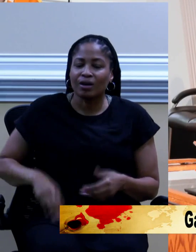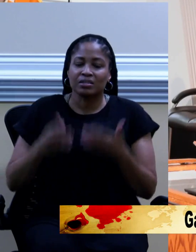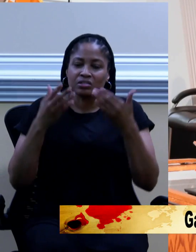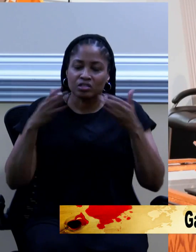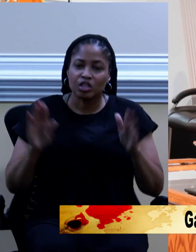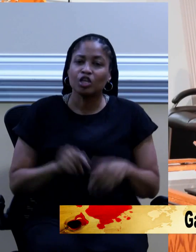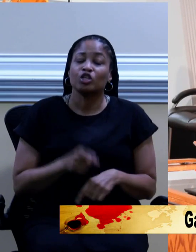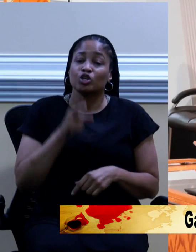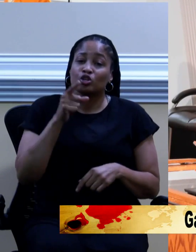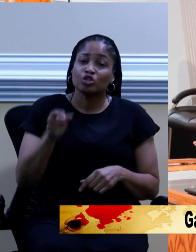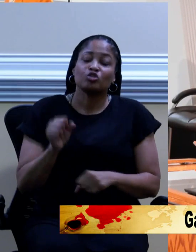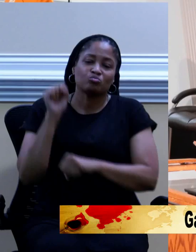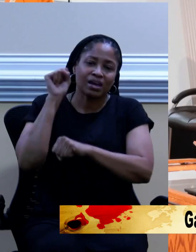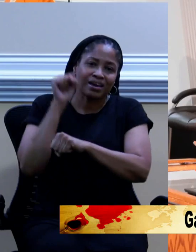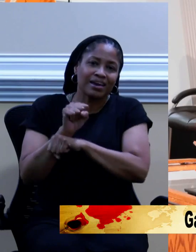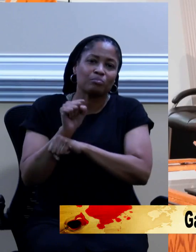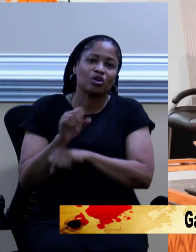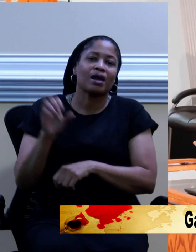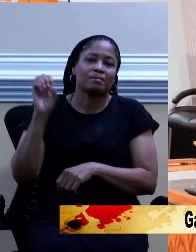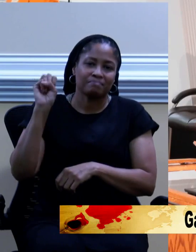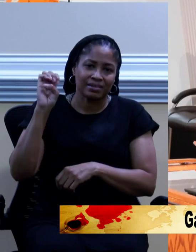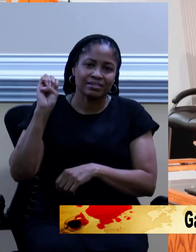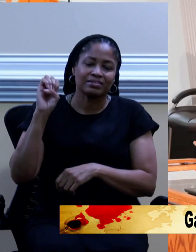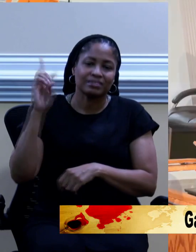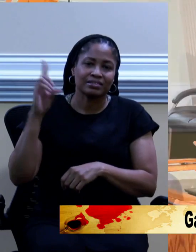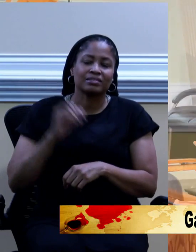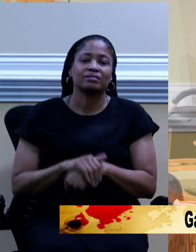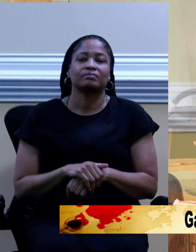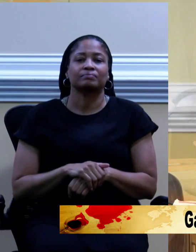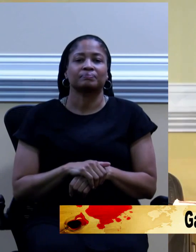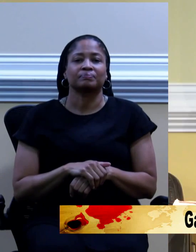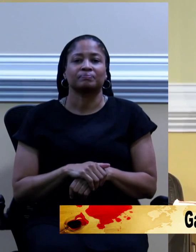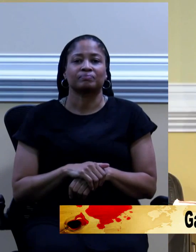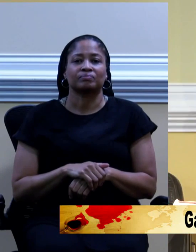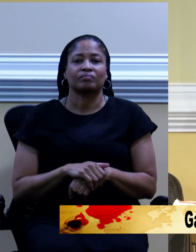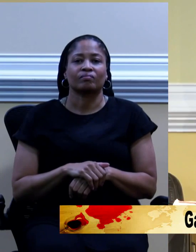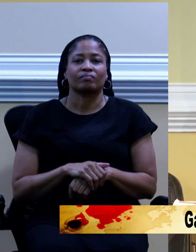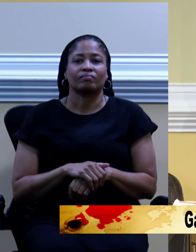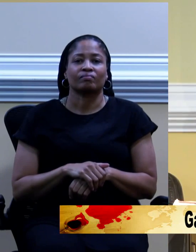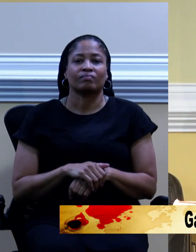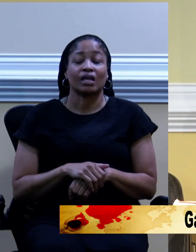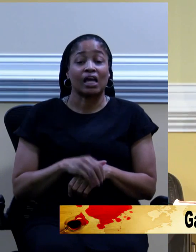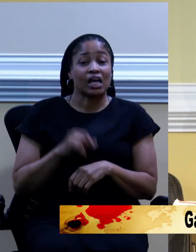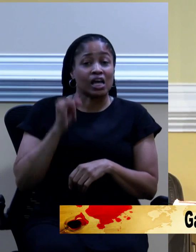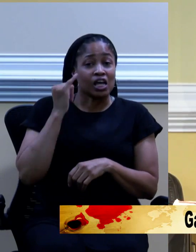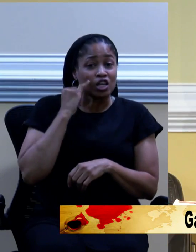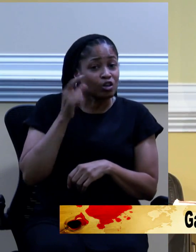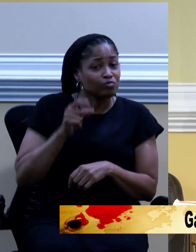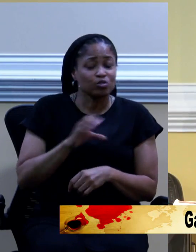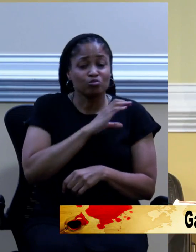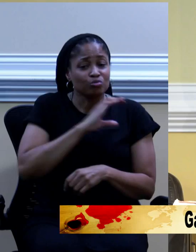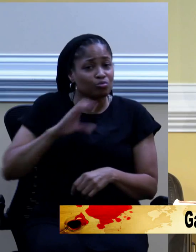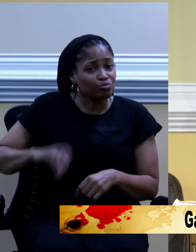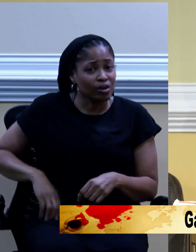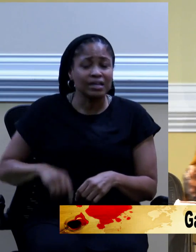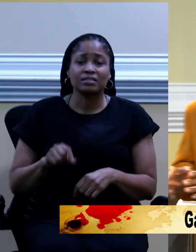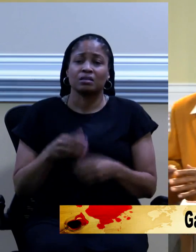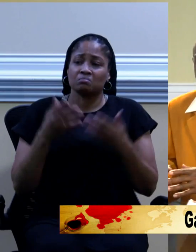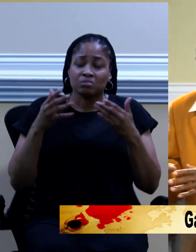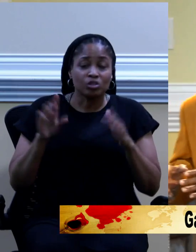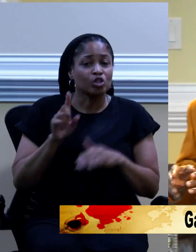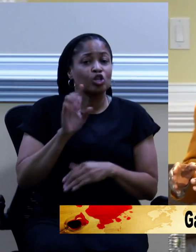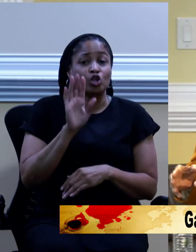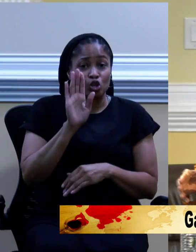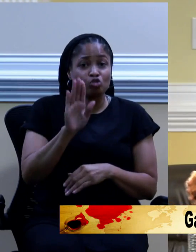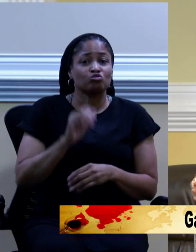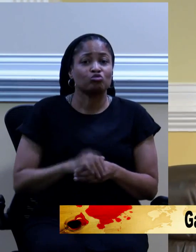and heirs according to the promise. Oh, so if you be Christ, then you're Abraham's seed. Yeah. And heirs according to the promise, because to